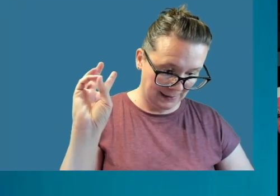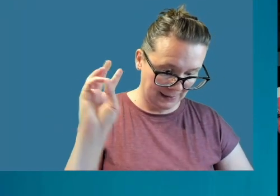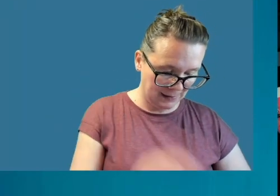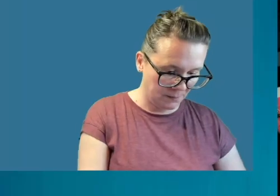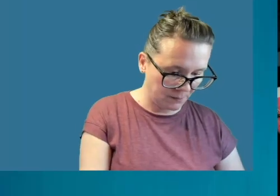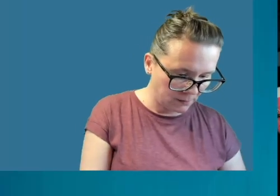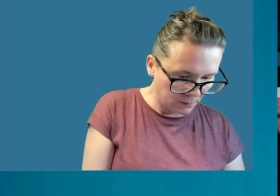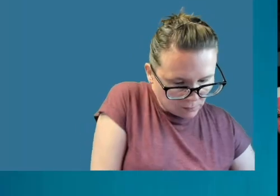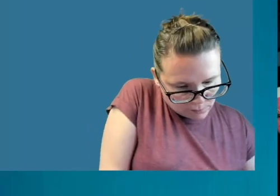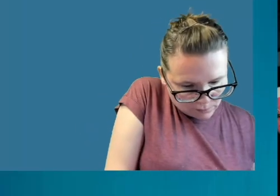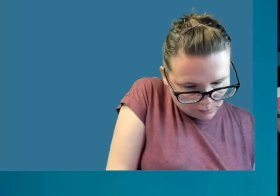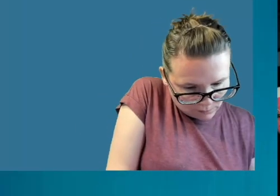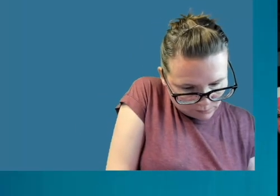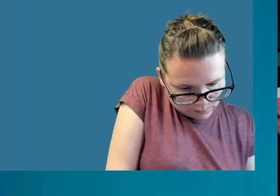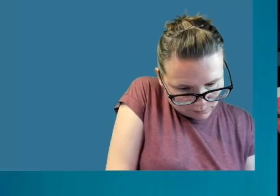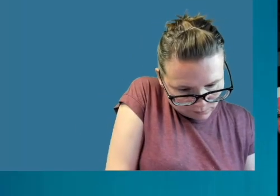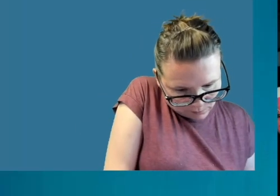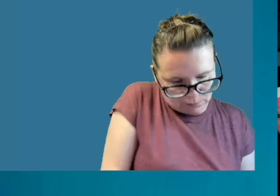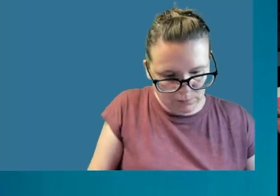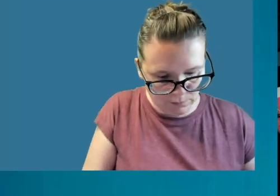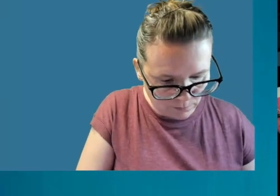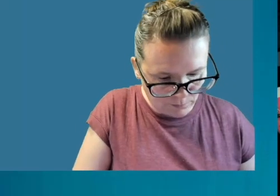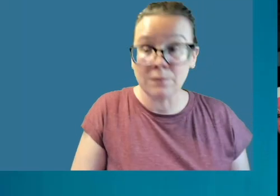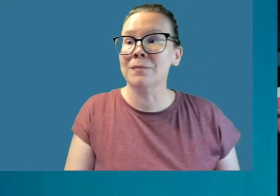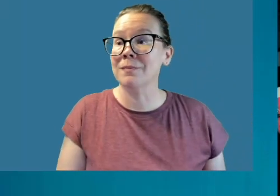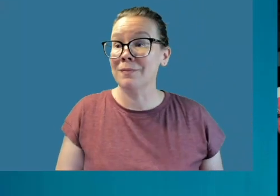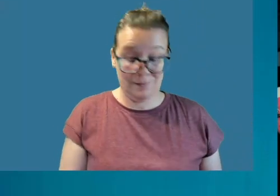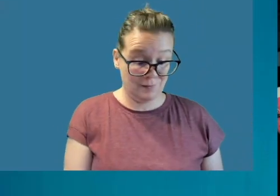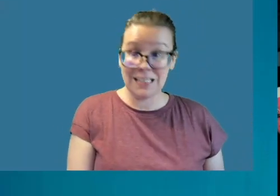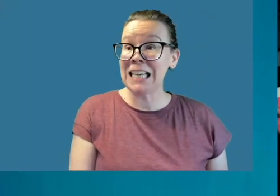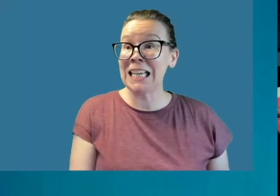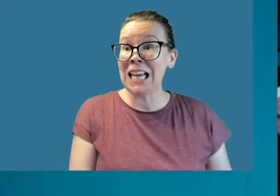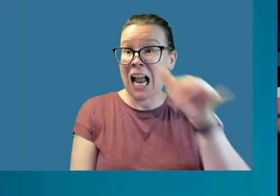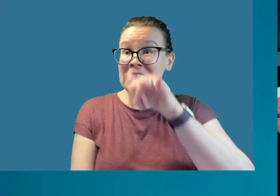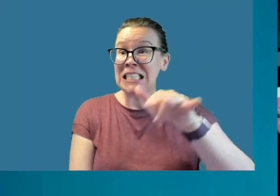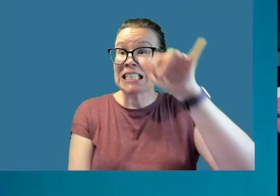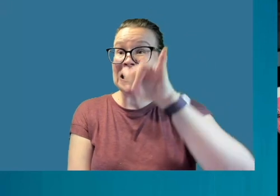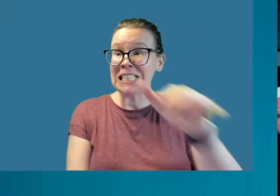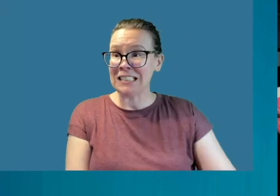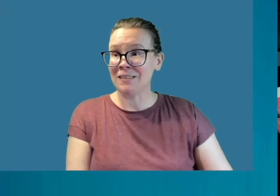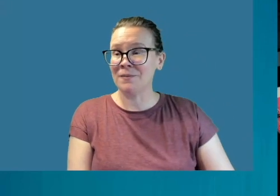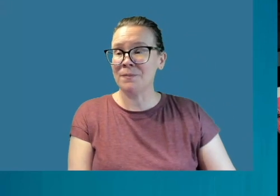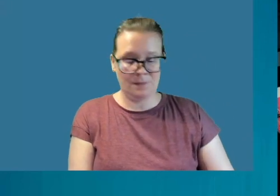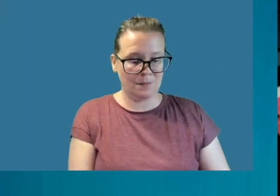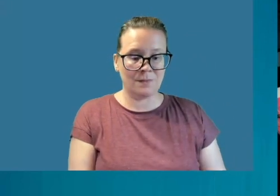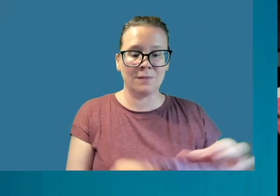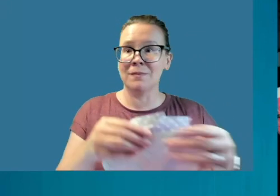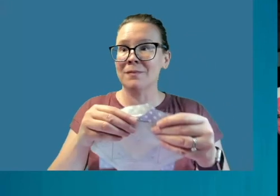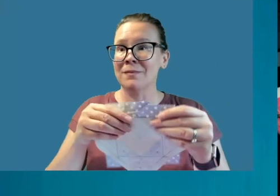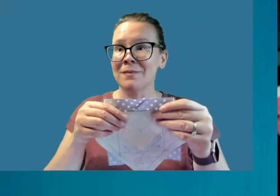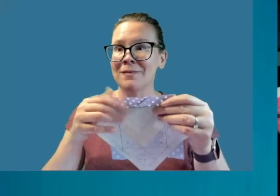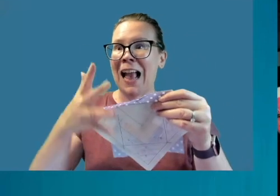this point, the lines will not have been extended in the correct places. So find piece number 6 And if you notice when you fold it